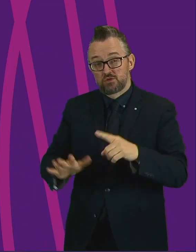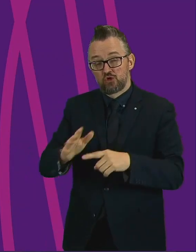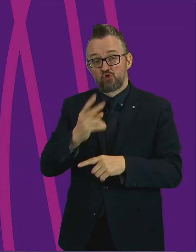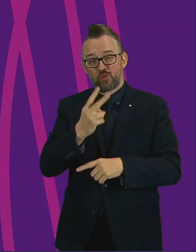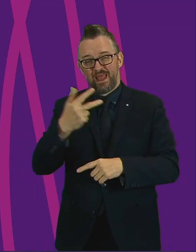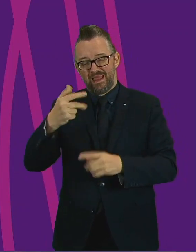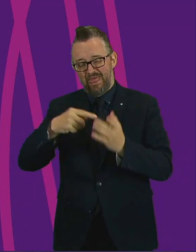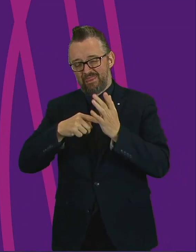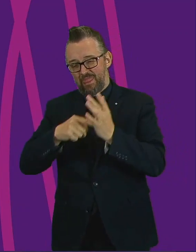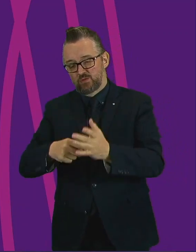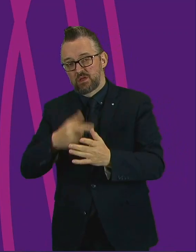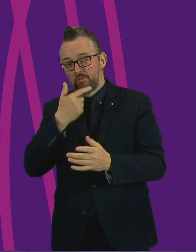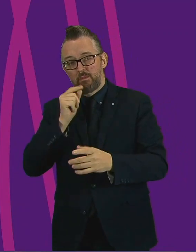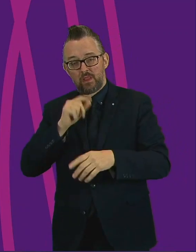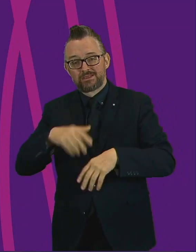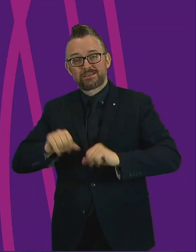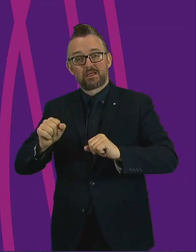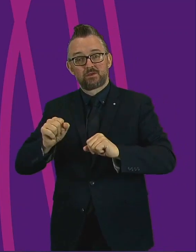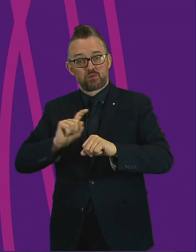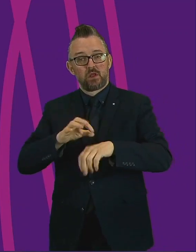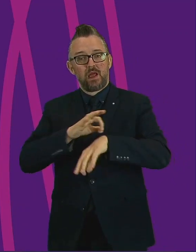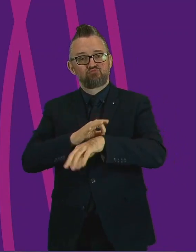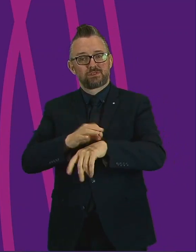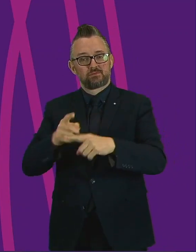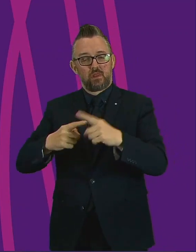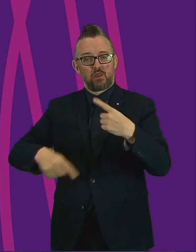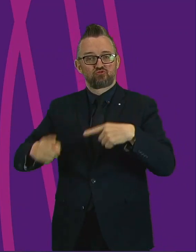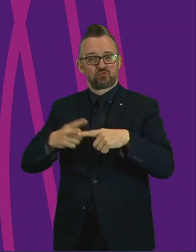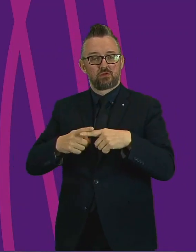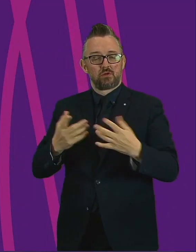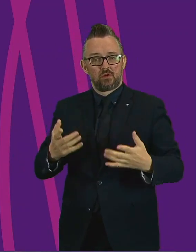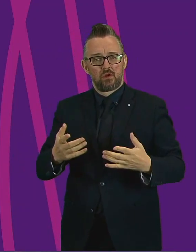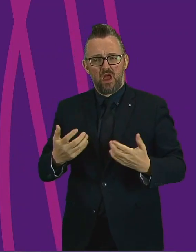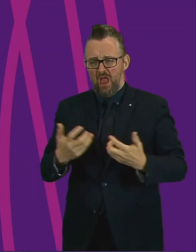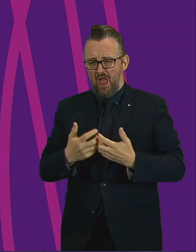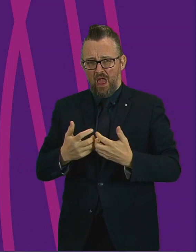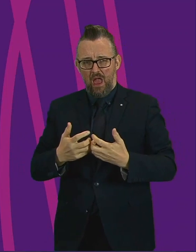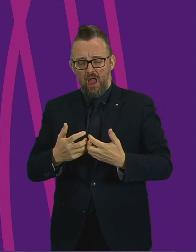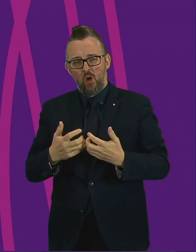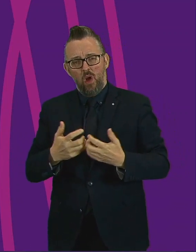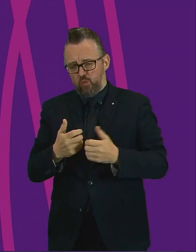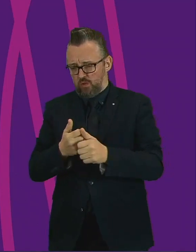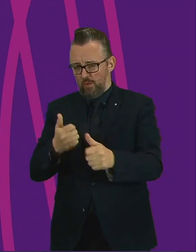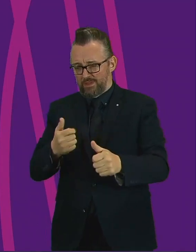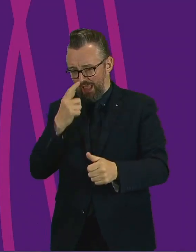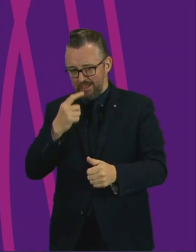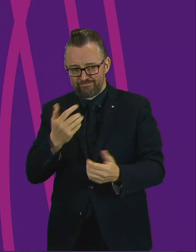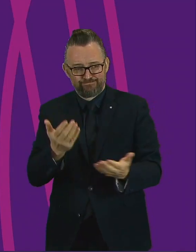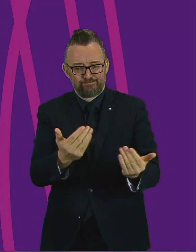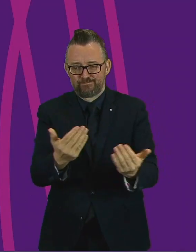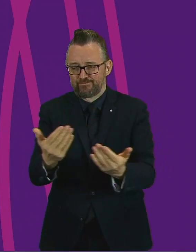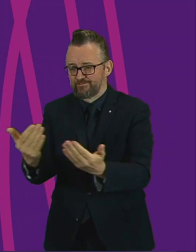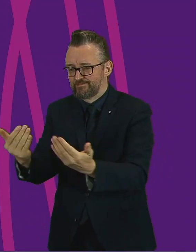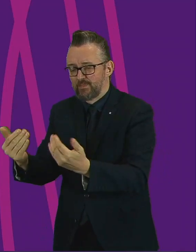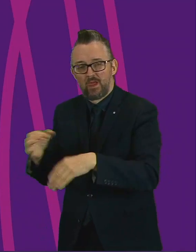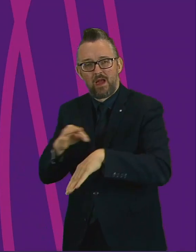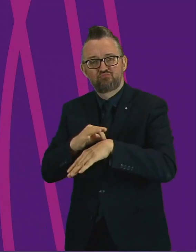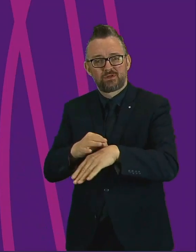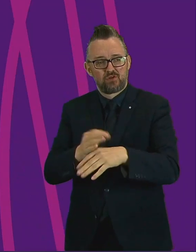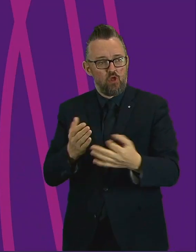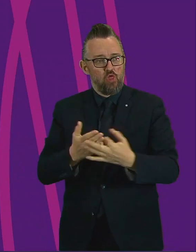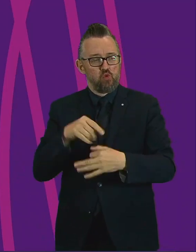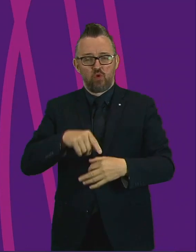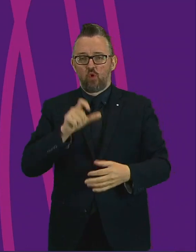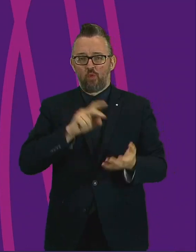28,191 individuals began an apprenticeship last year. How can struggling employers continue to attract and retain apprentices both during the pandemic and